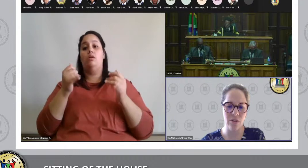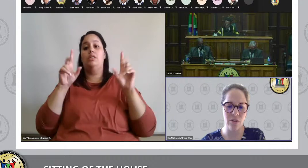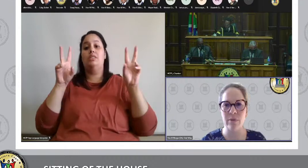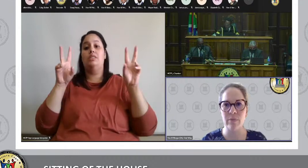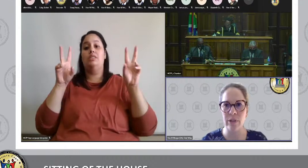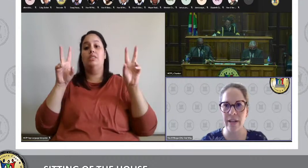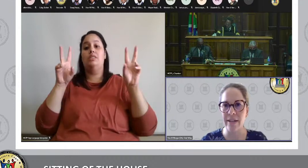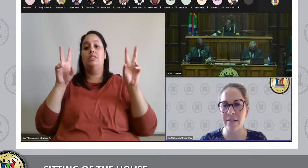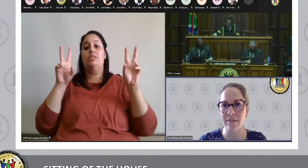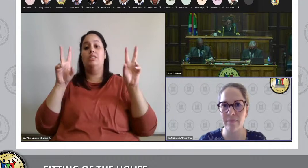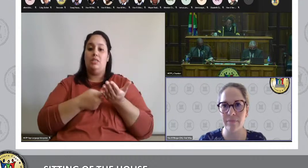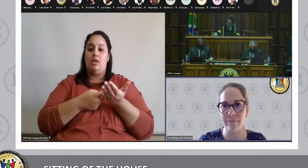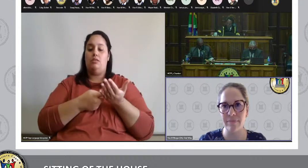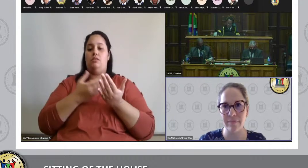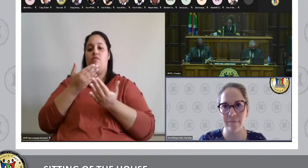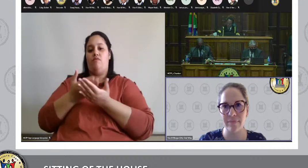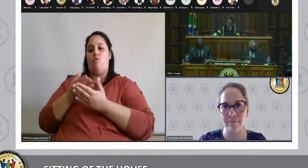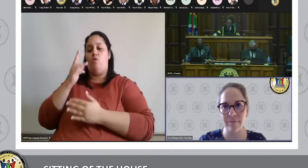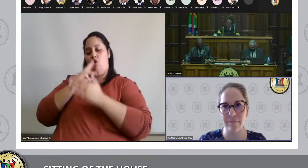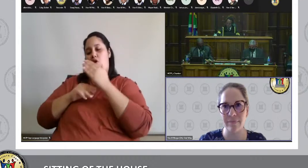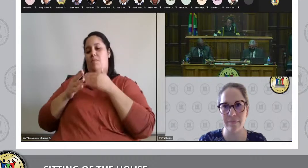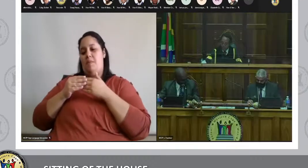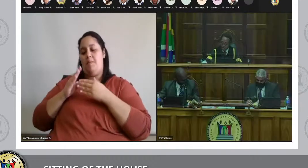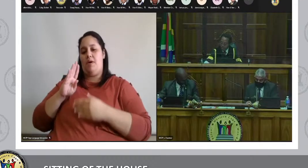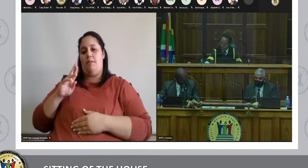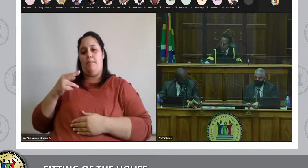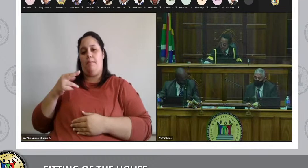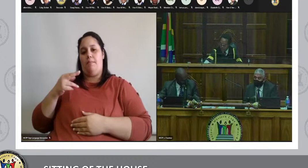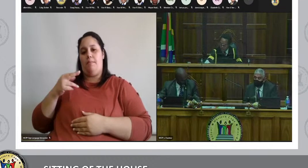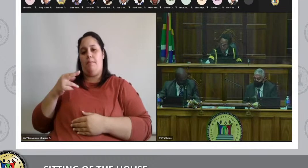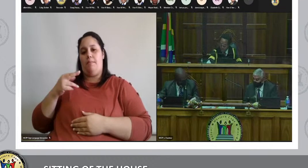the name of Honourable Brinkhuis.